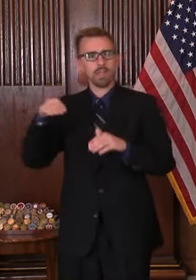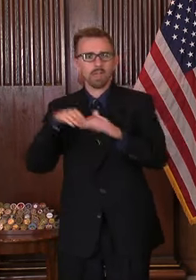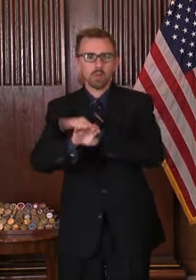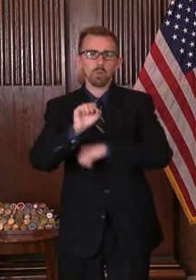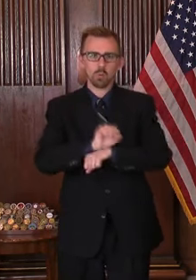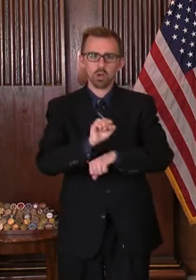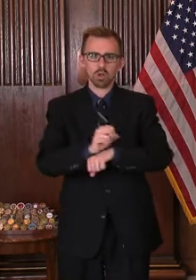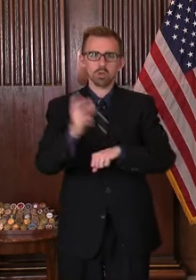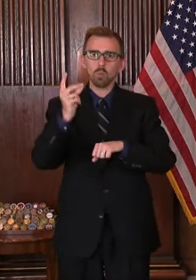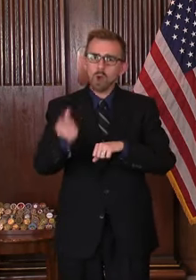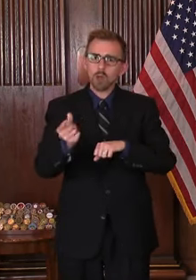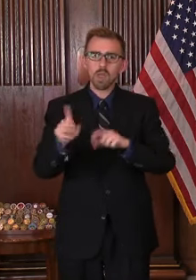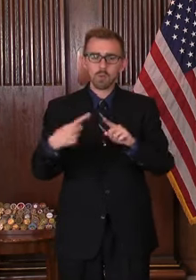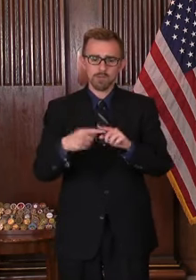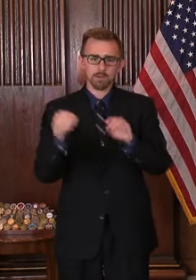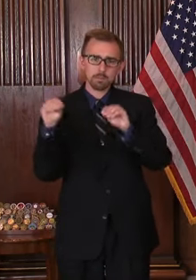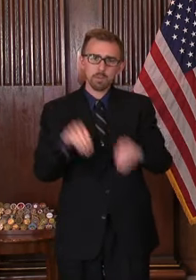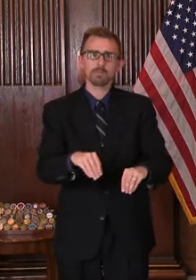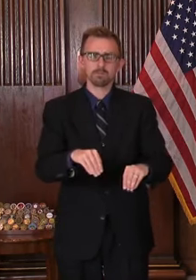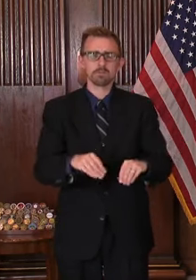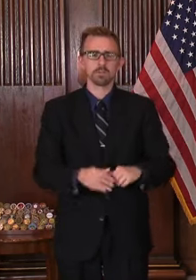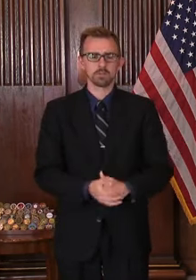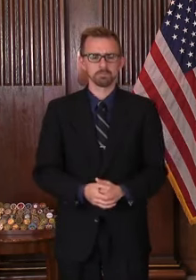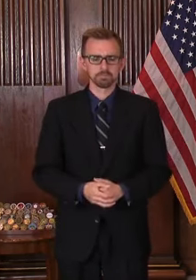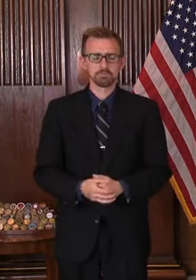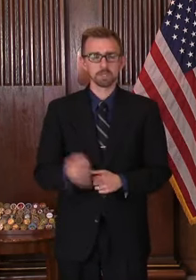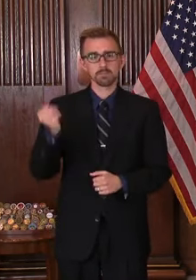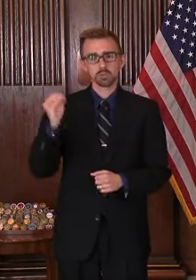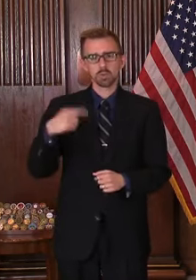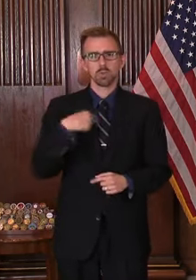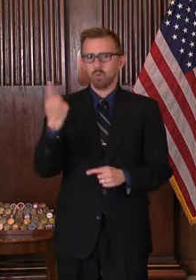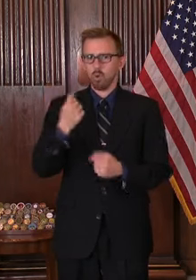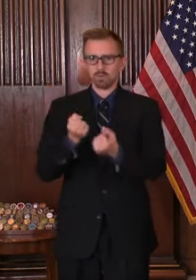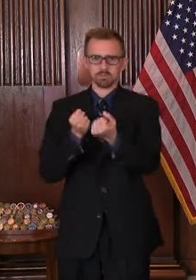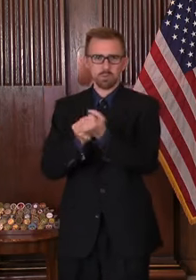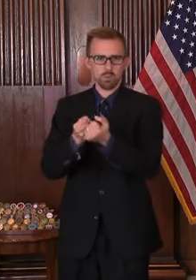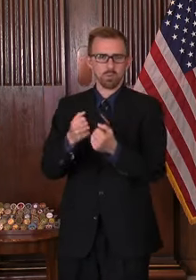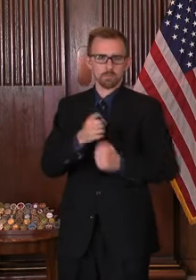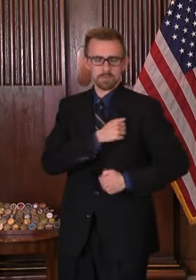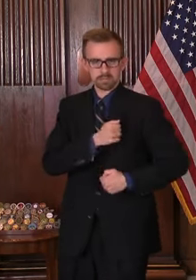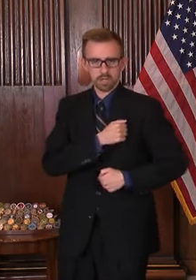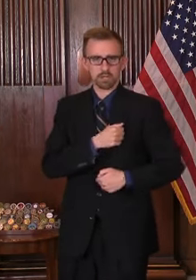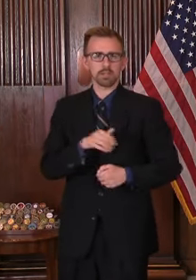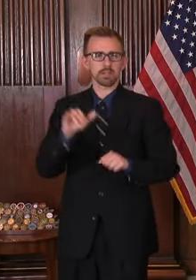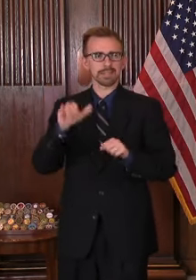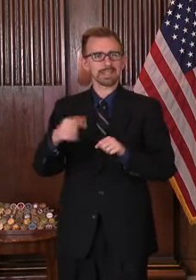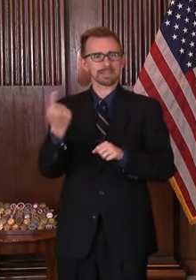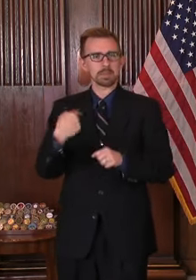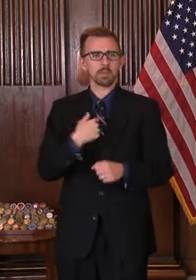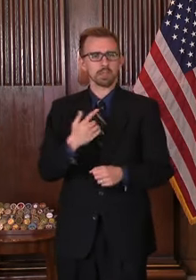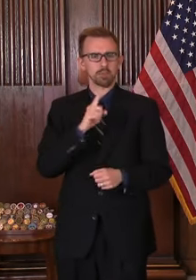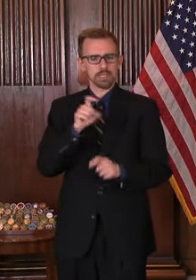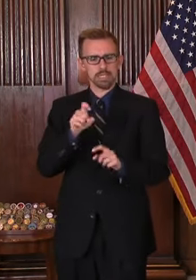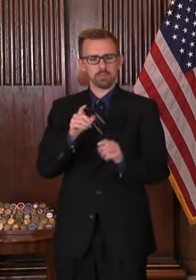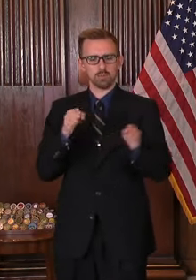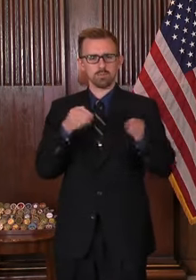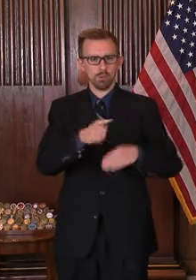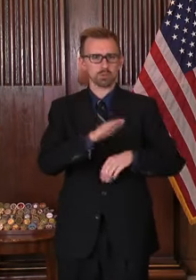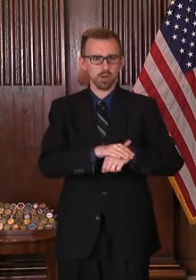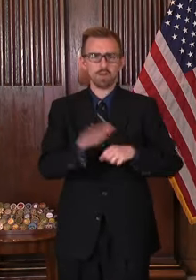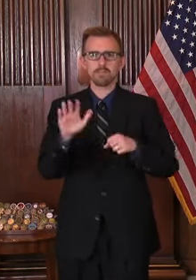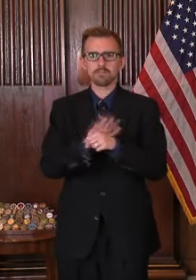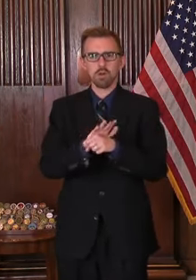the workforce as soon as they get here? And Missouri, you know, has always been a military-friendly state, and I thought that was something that we really needed to do to have that